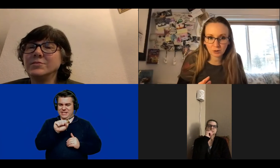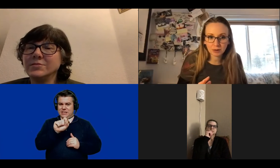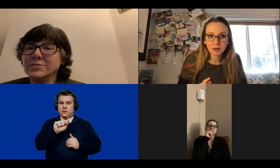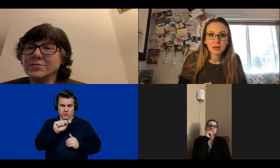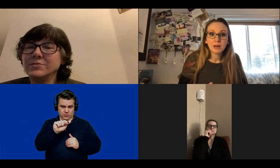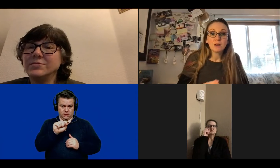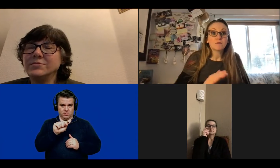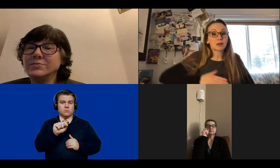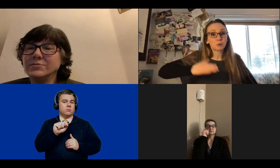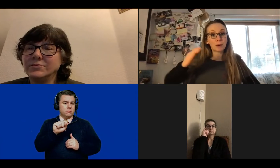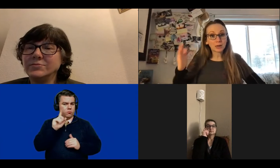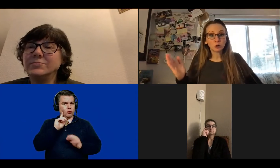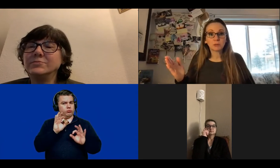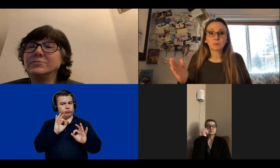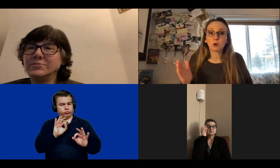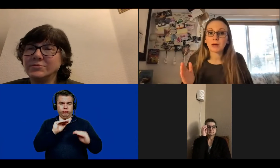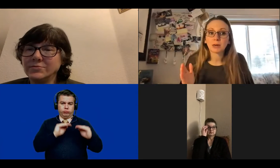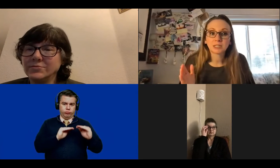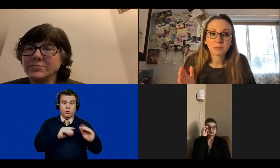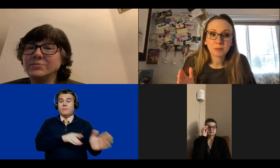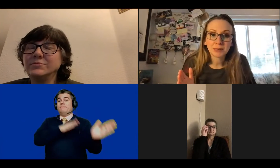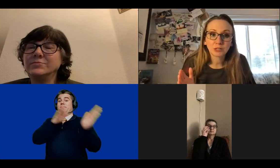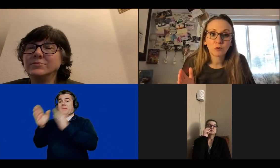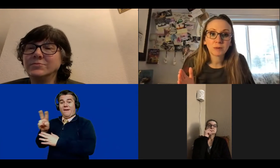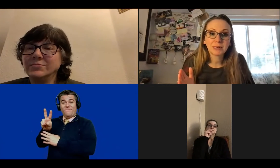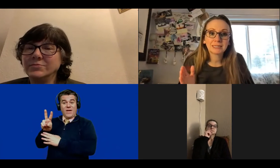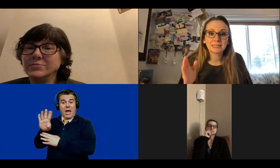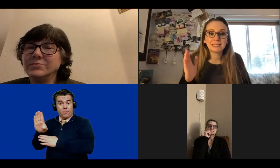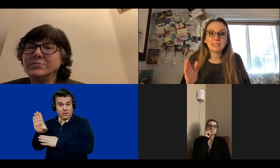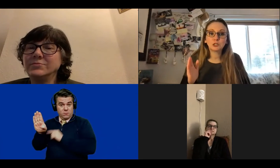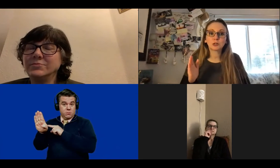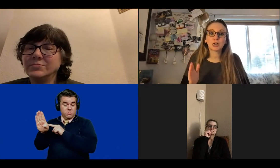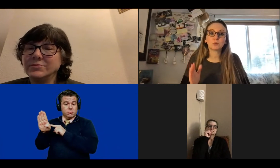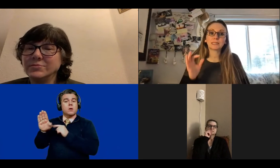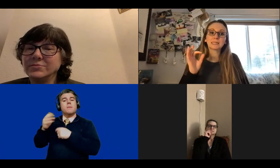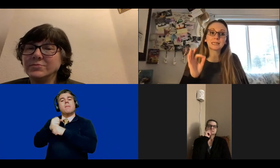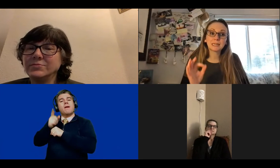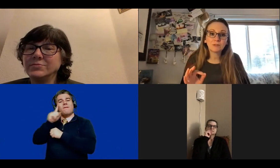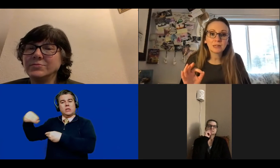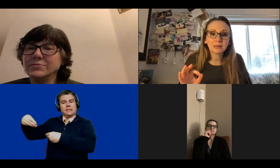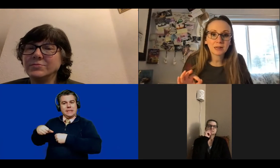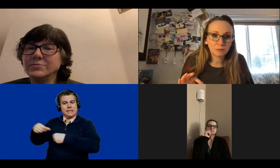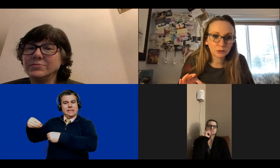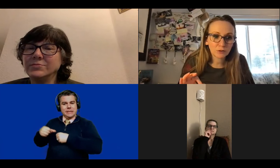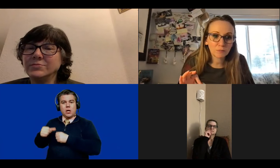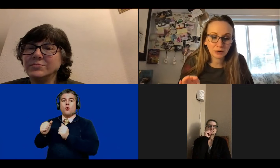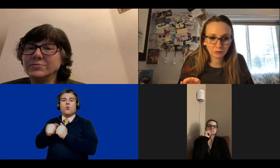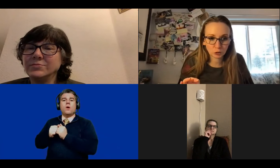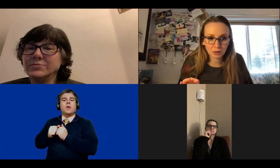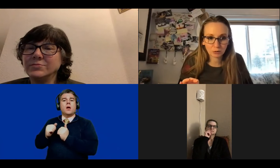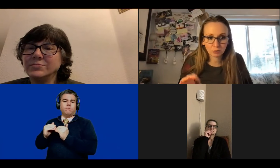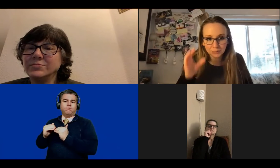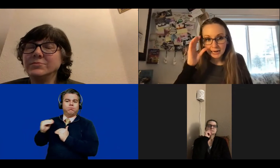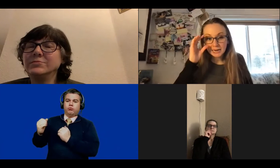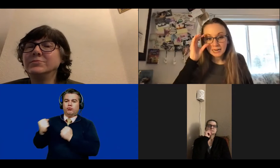health environment. Vital Biome is a probiotic supplement that is formulated to seed your gut with significant levels of